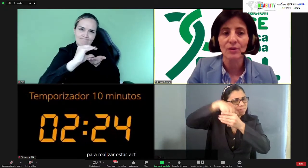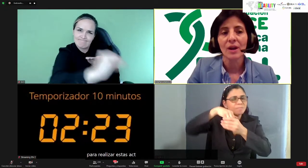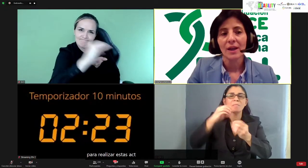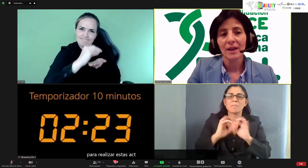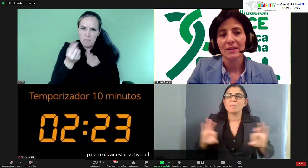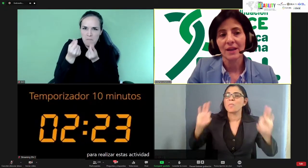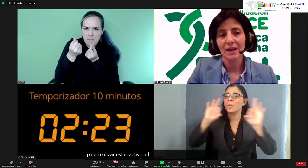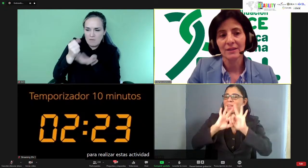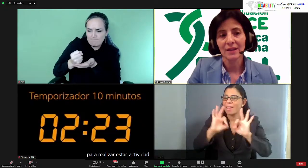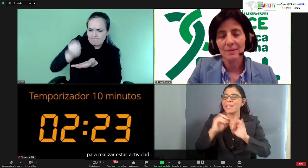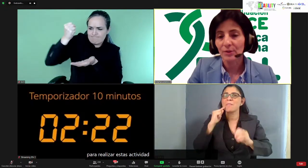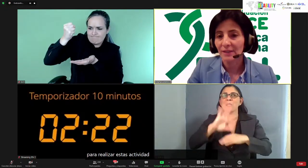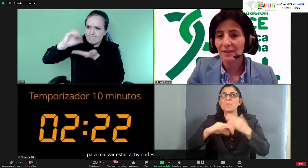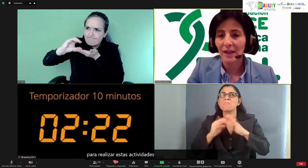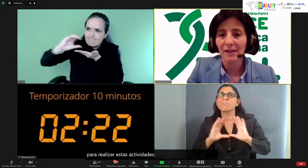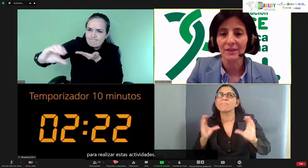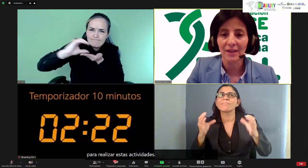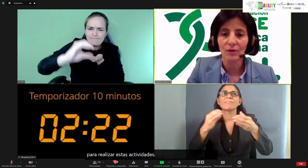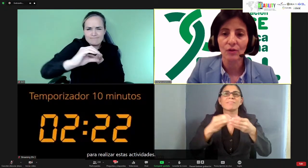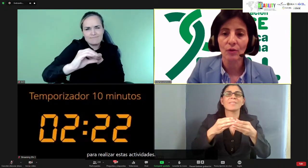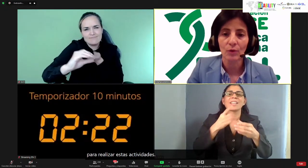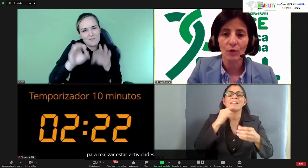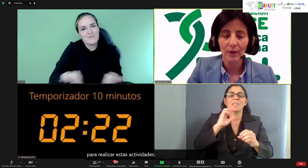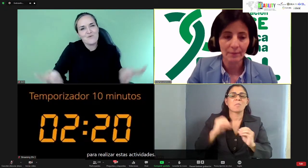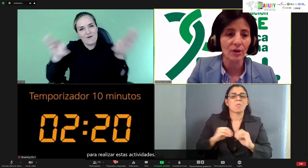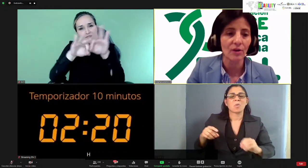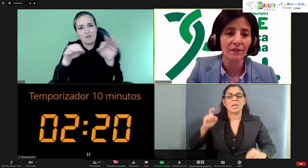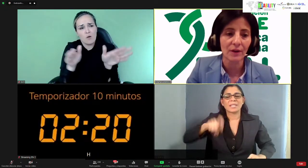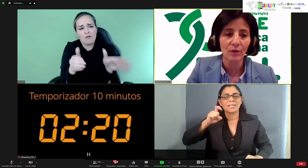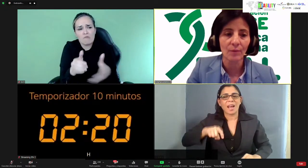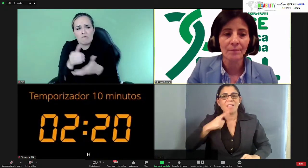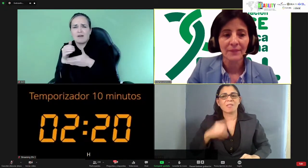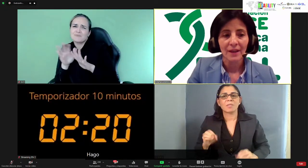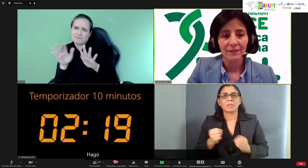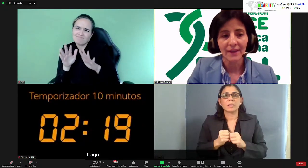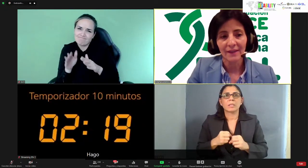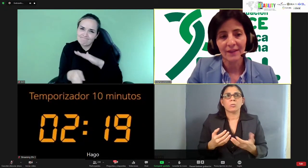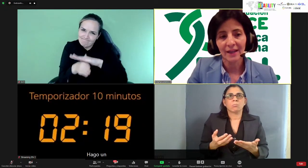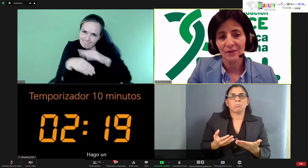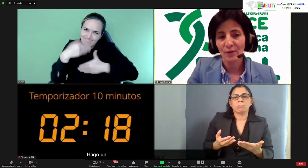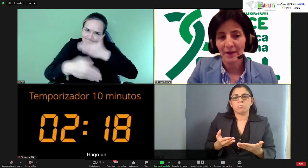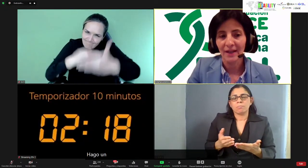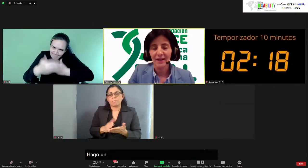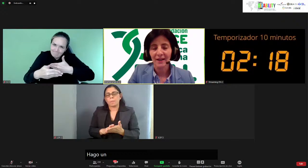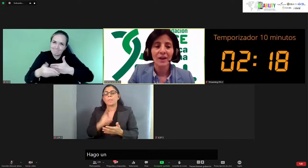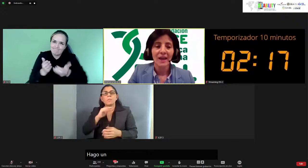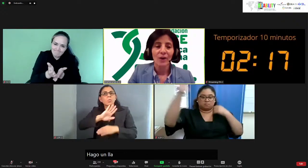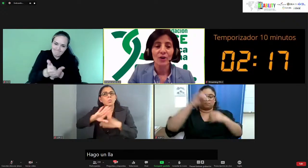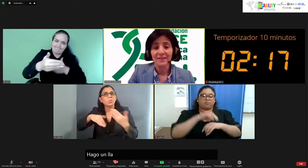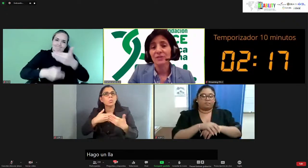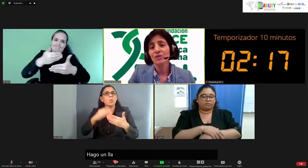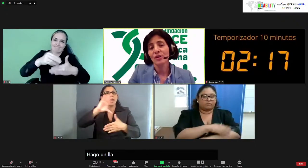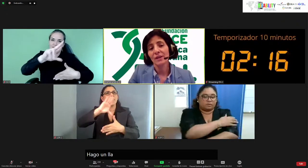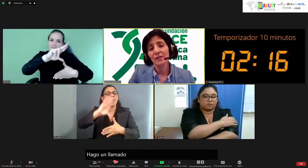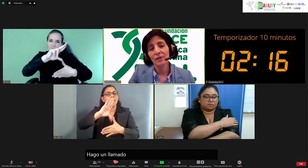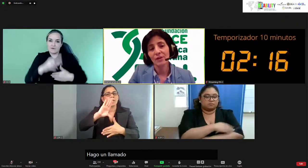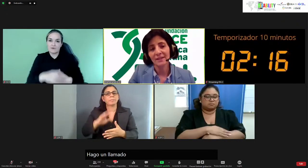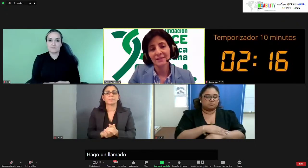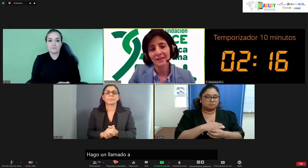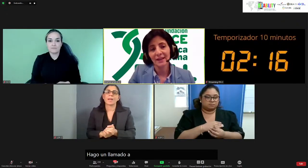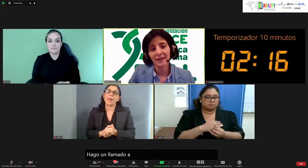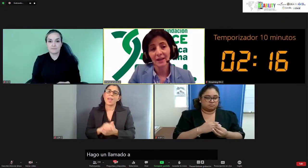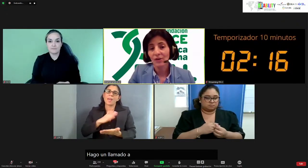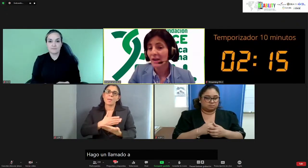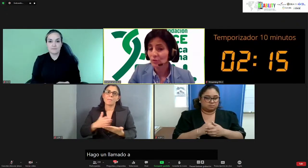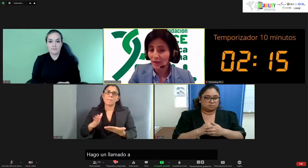international cooperation to the development in this very important scope as latin america